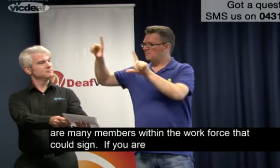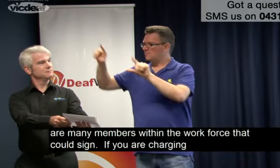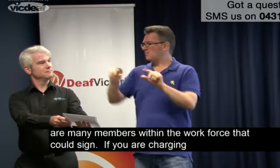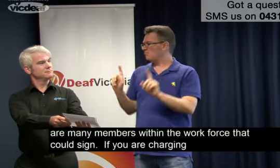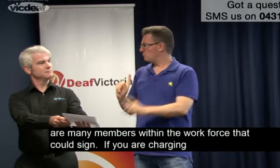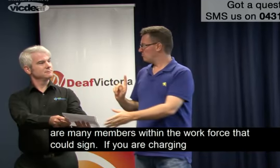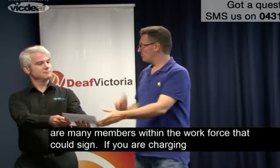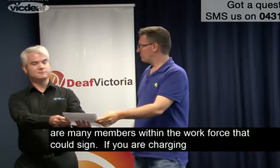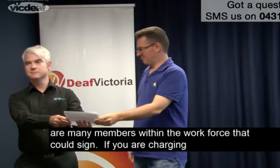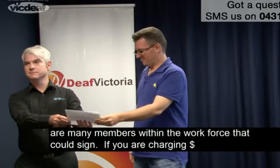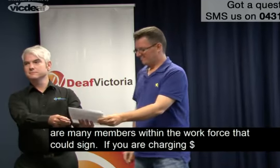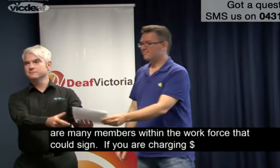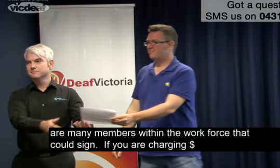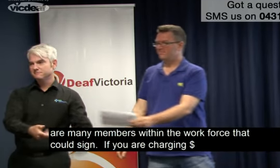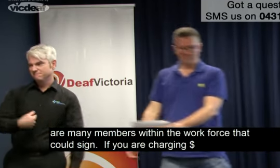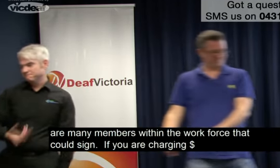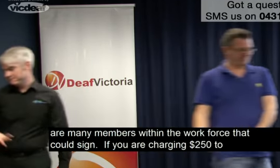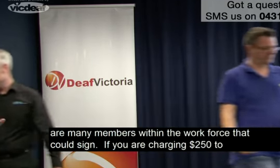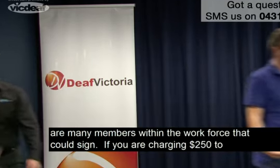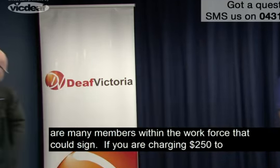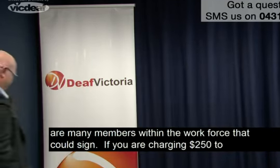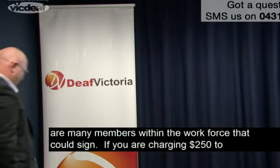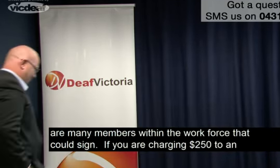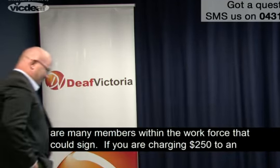an organisation that size, what do you think?